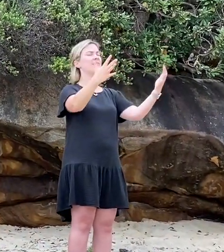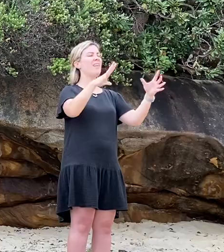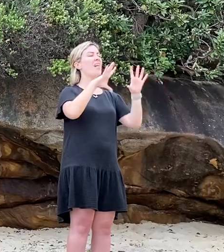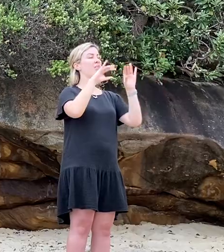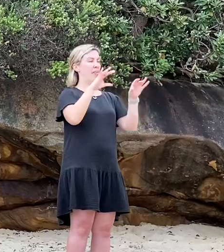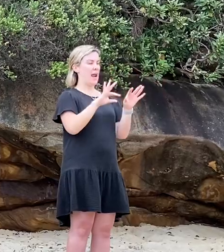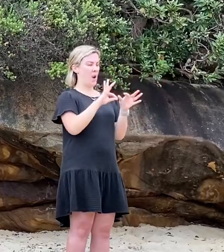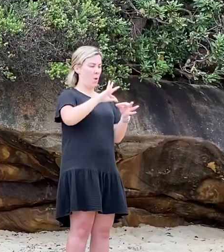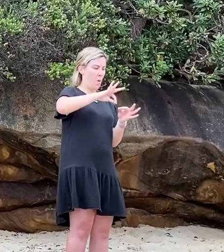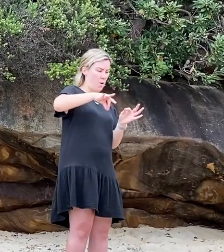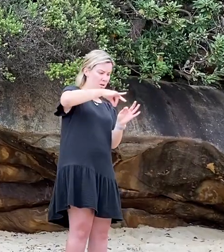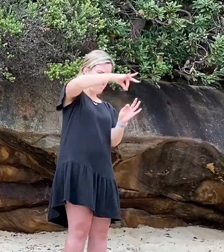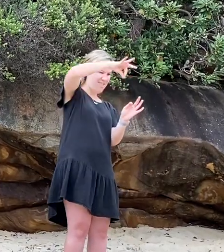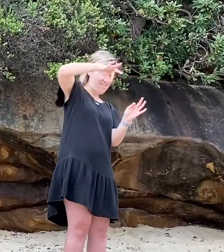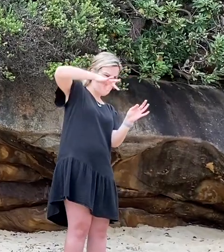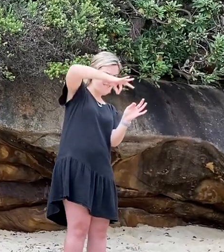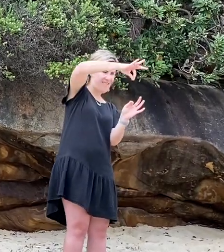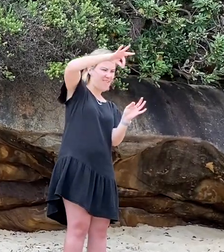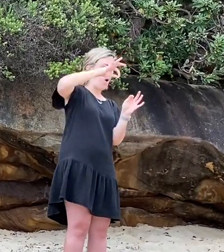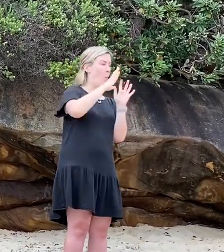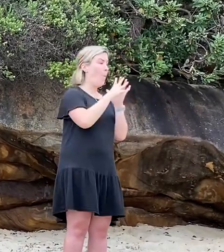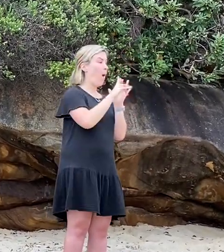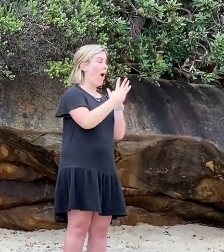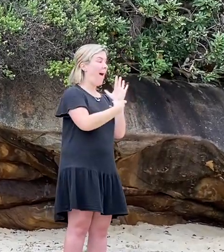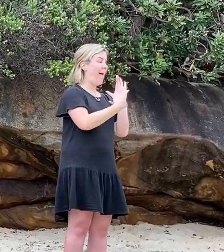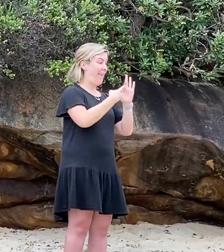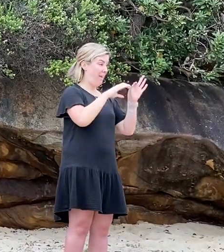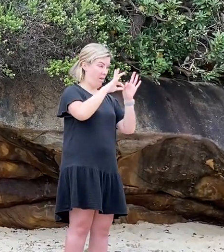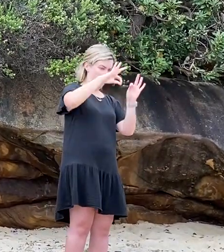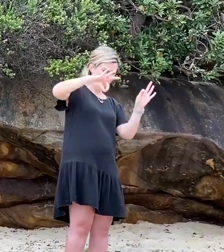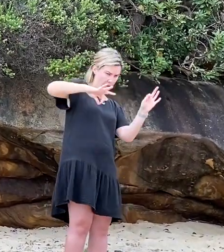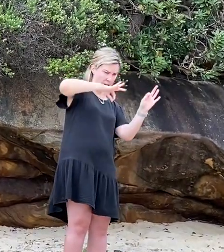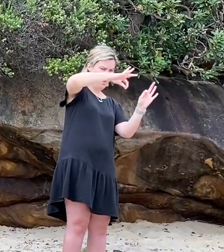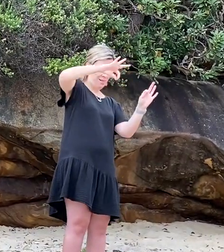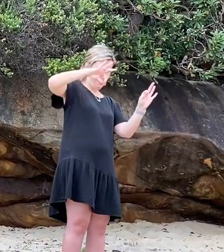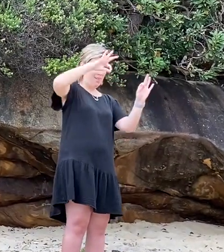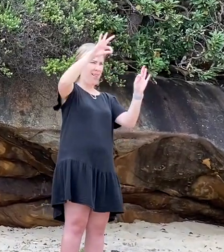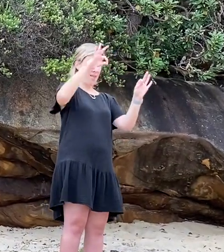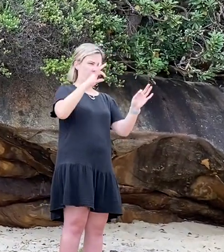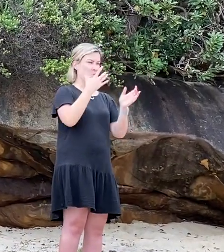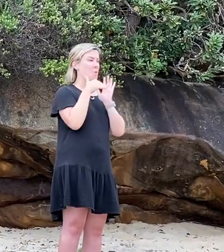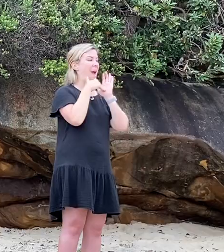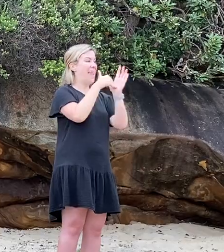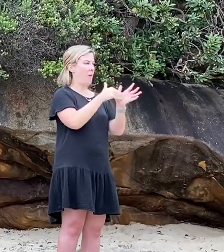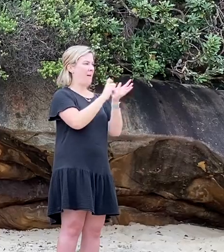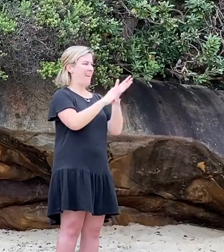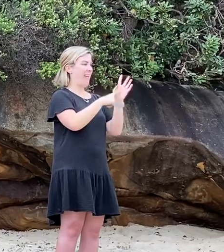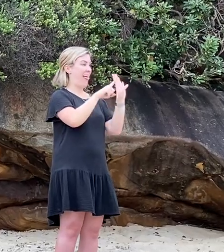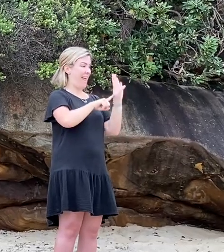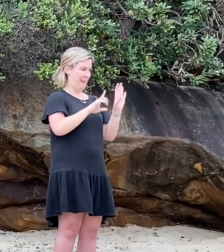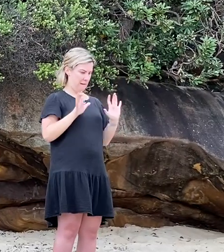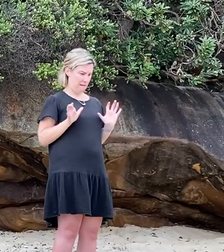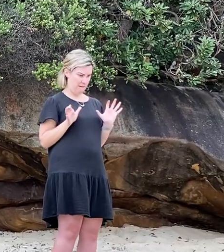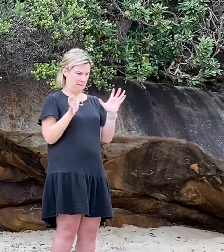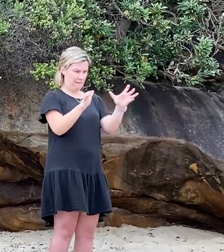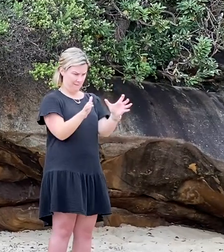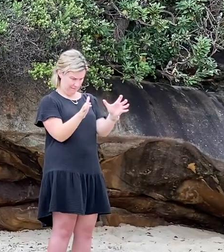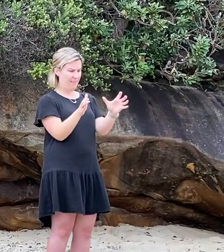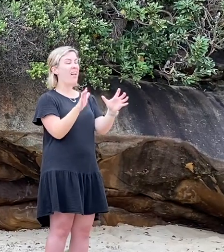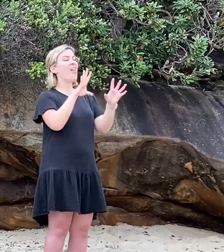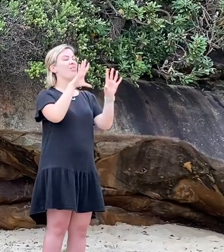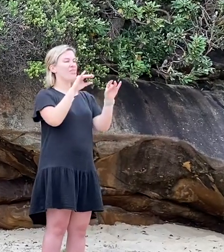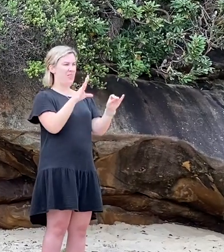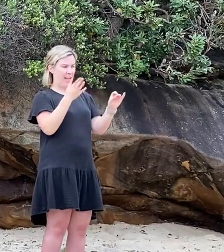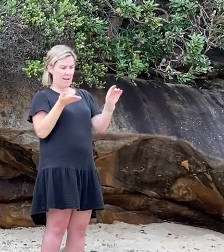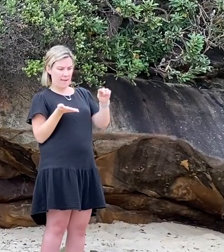it, twist wire right around it, and that's going to help the clay stay on. And then I start applying the clay just in small